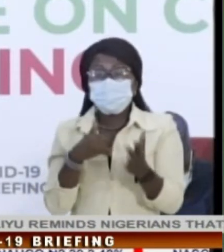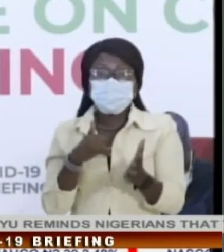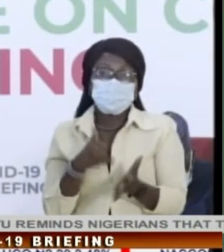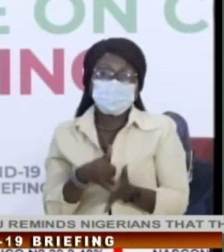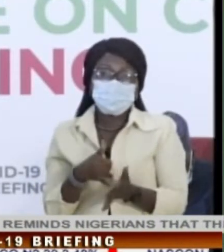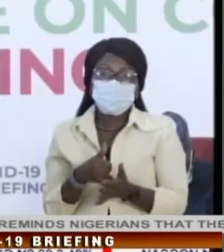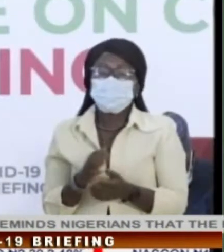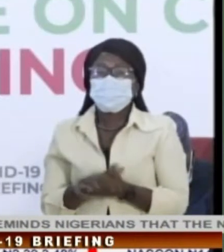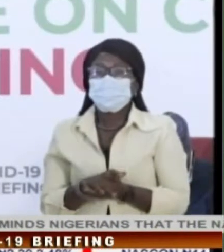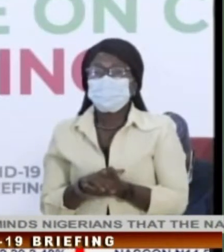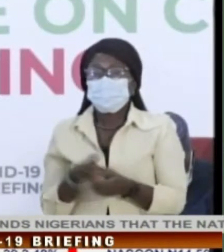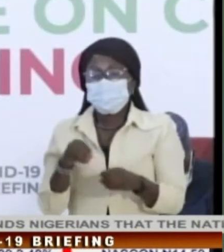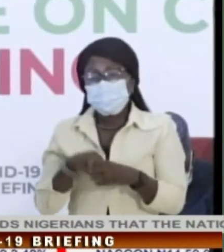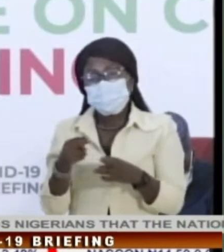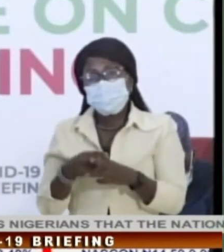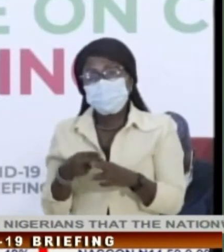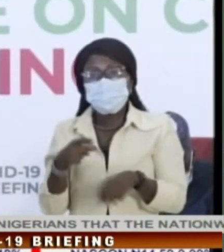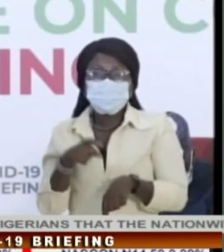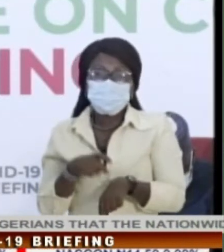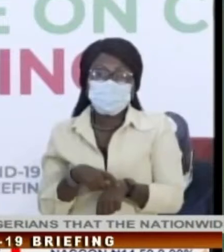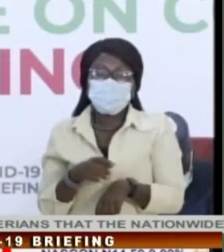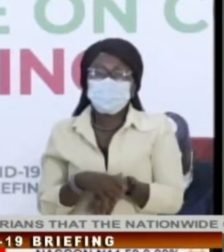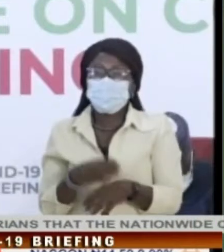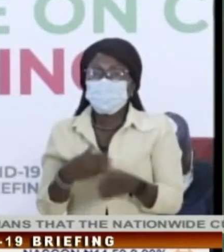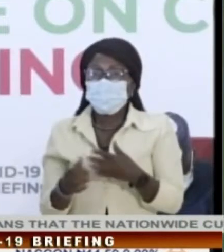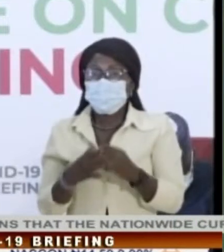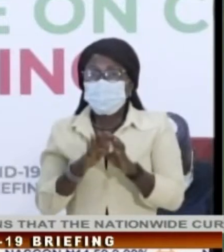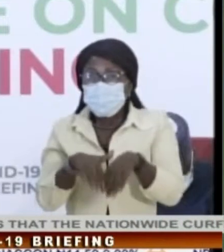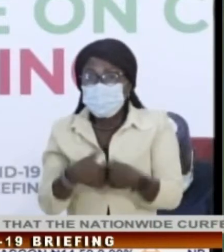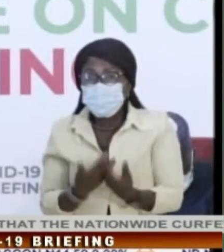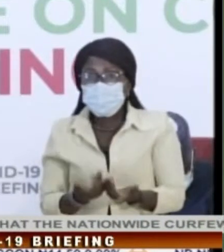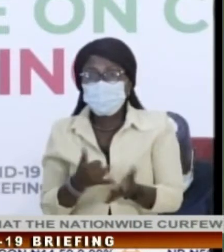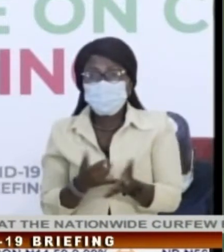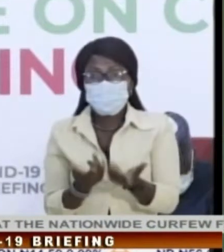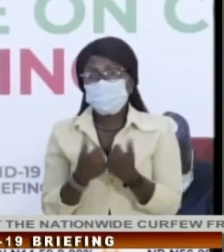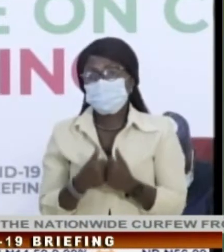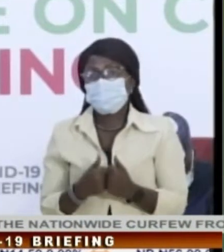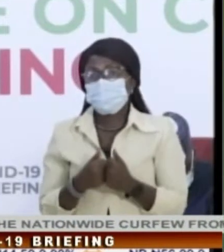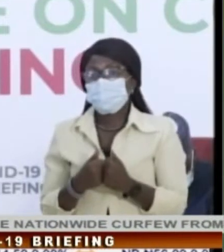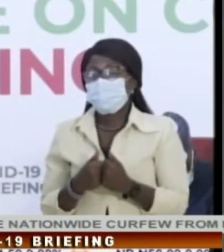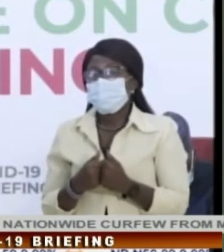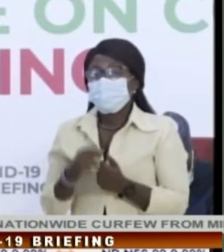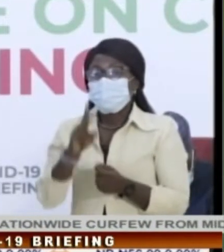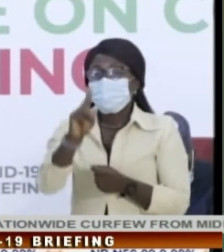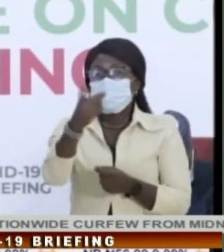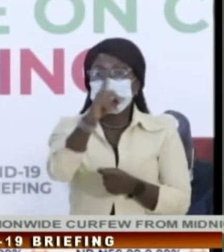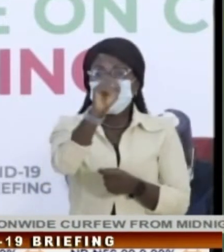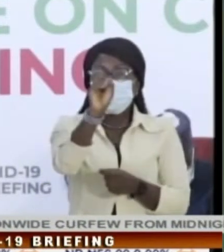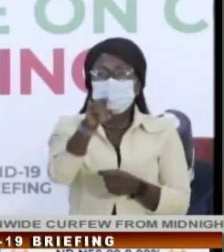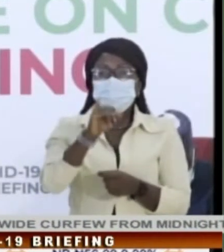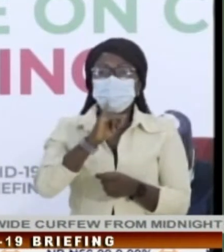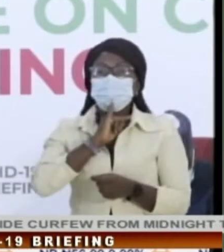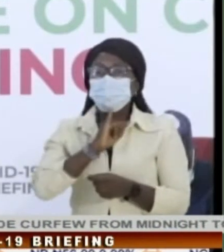counter whatever new strains are available. The second question was from